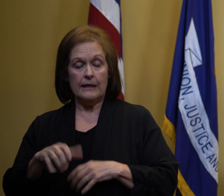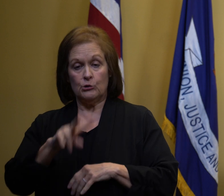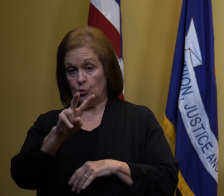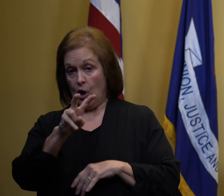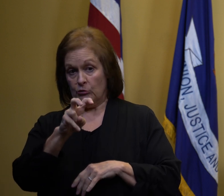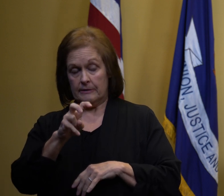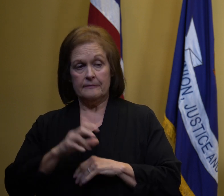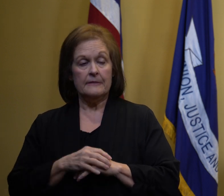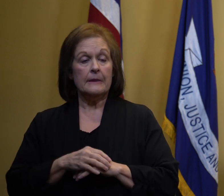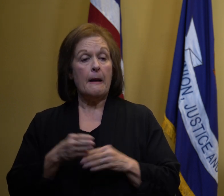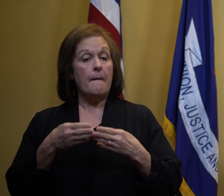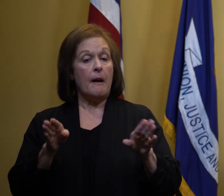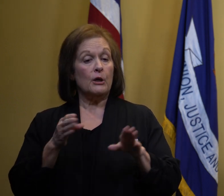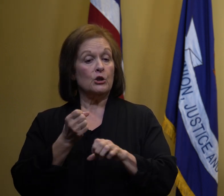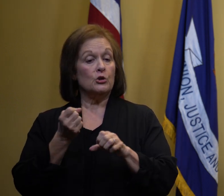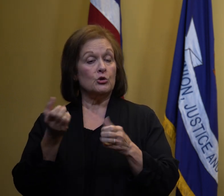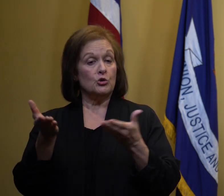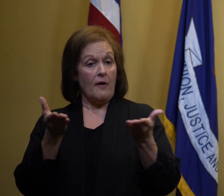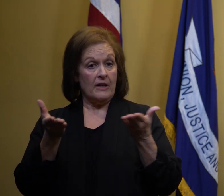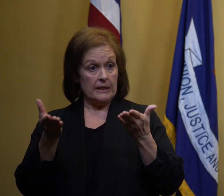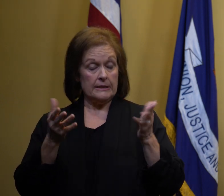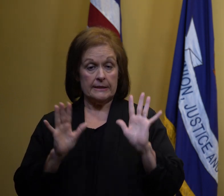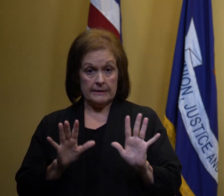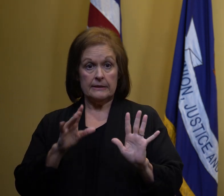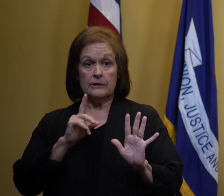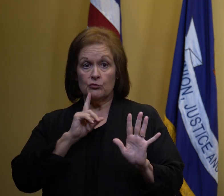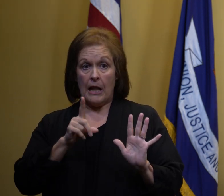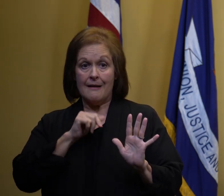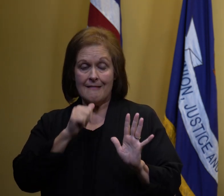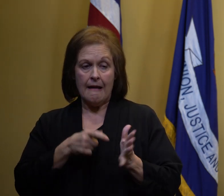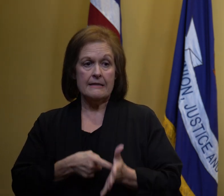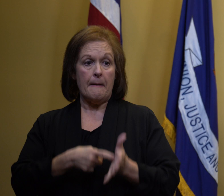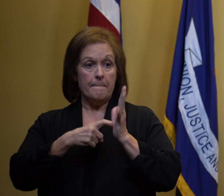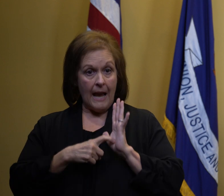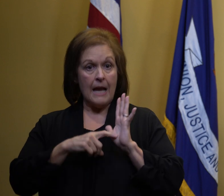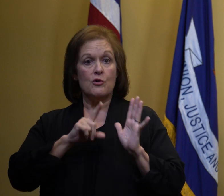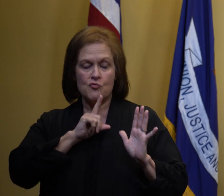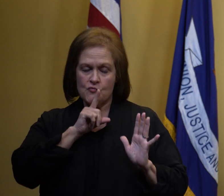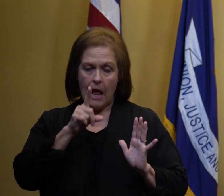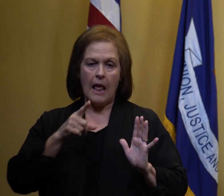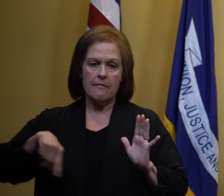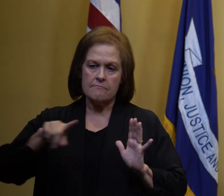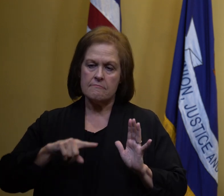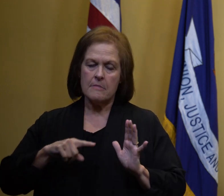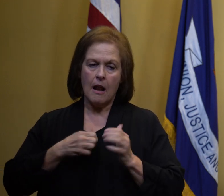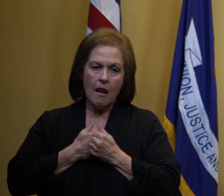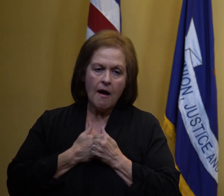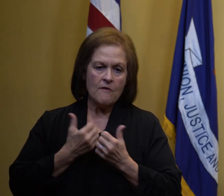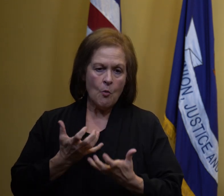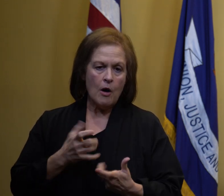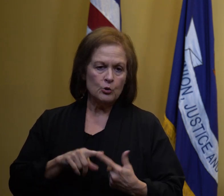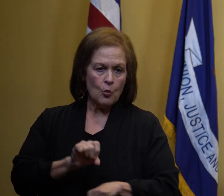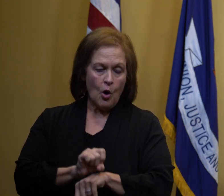you know, again, public service is not a demand. It really is a passion. And I just want to say